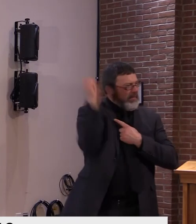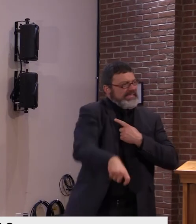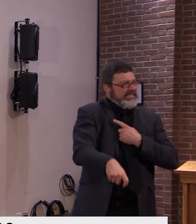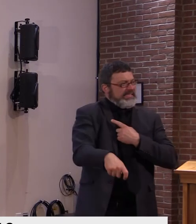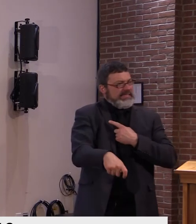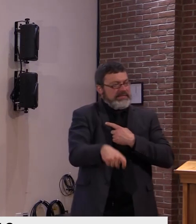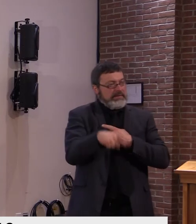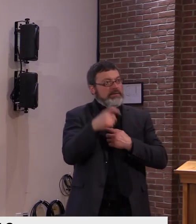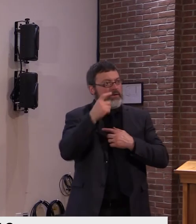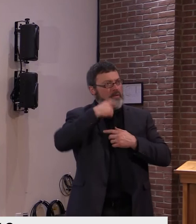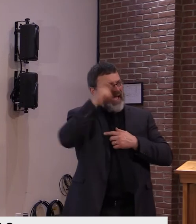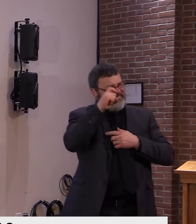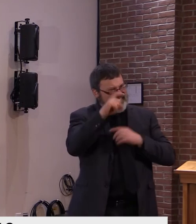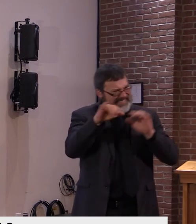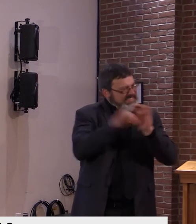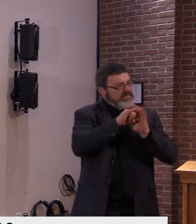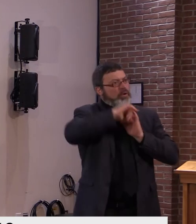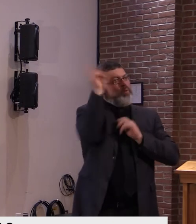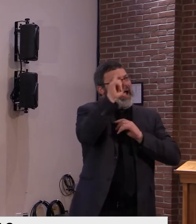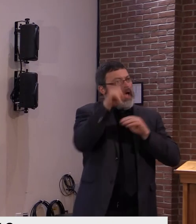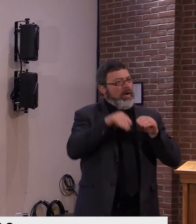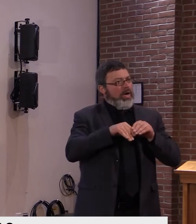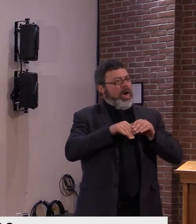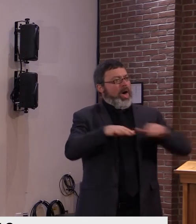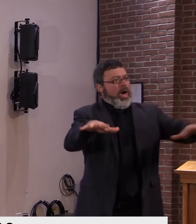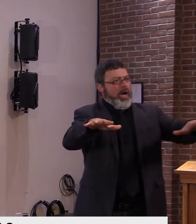virus in that facility.